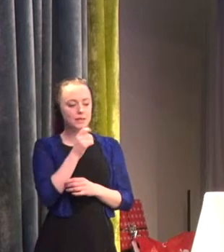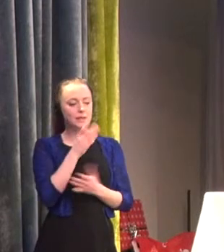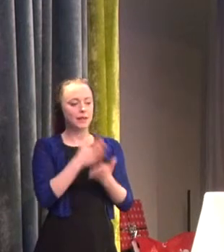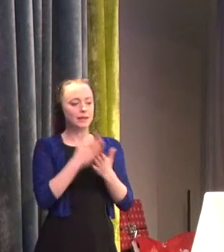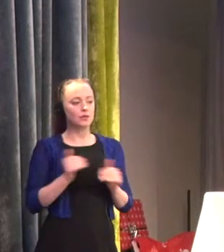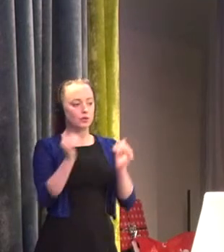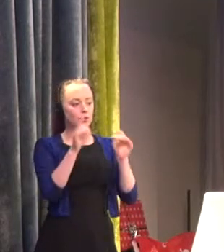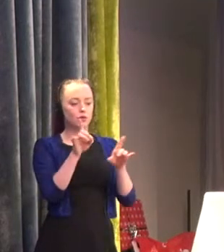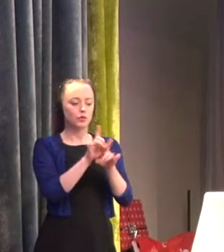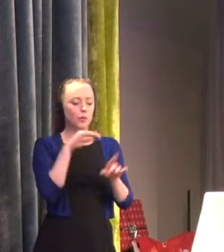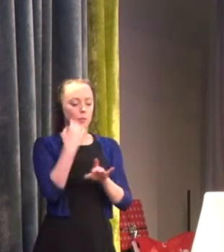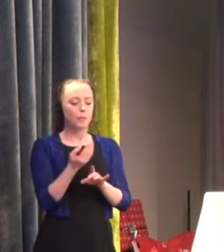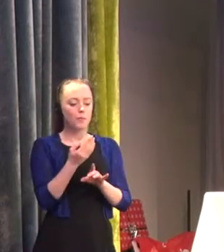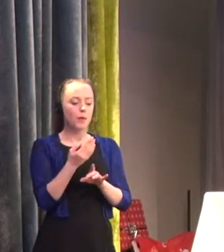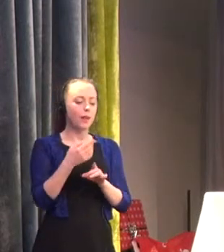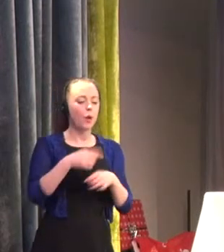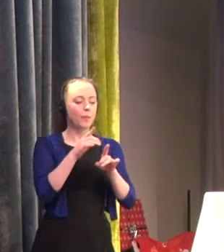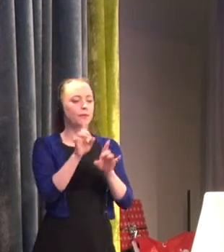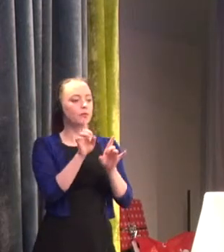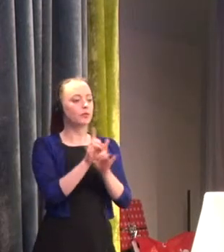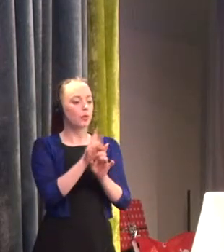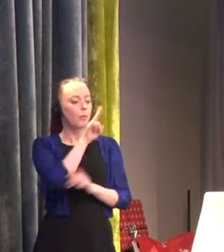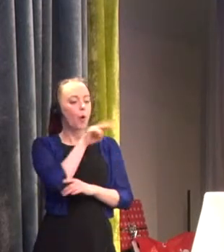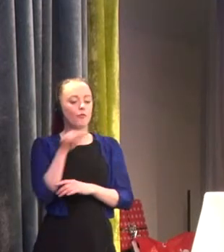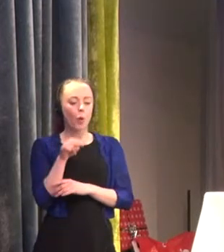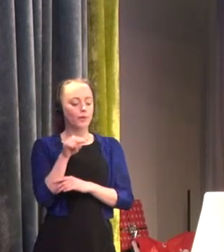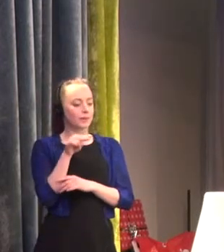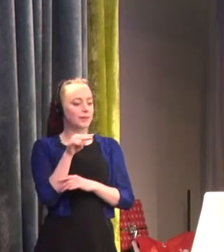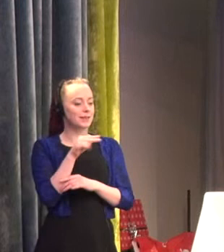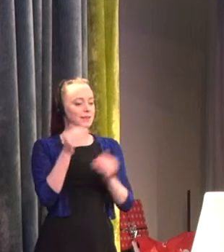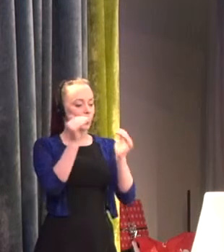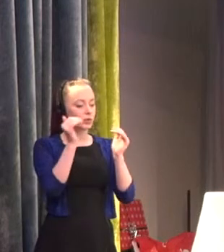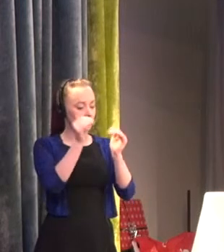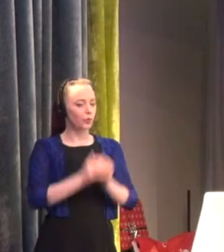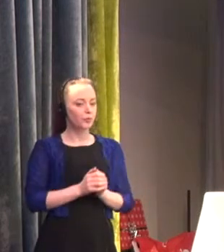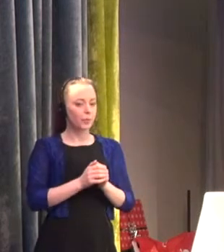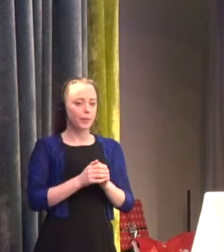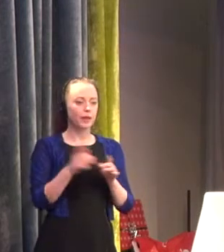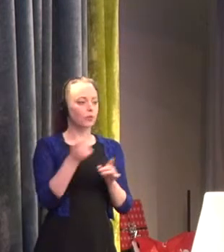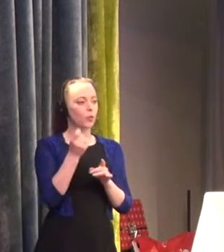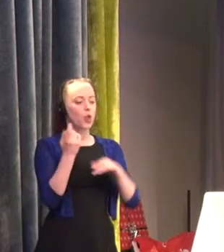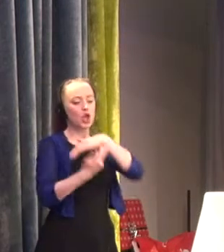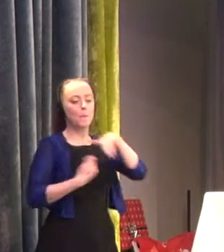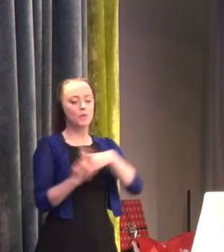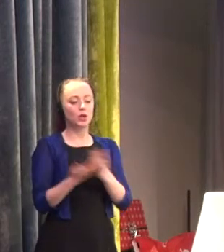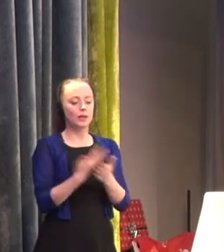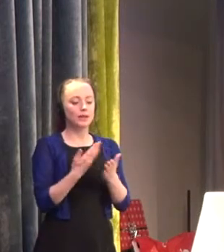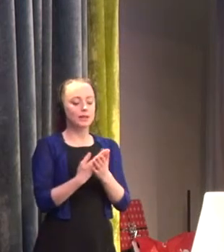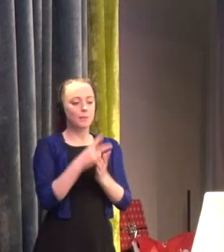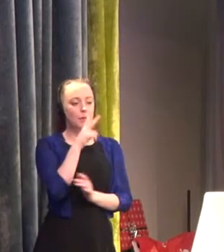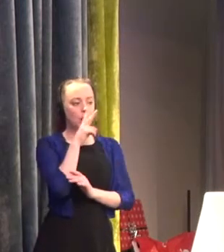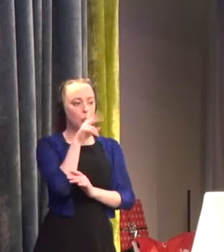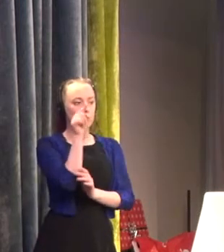interesting hybrids. For example, New Zealand has a combination of a disability commission, a